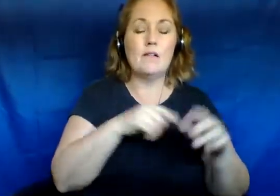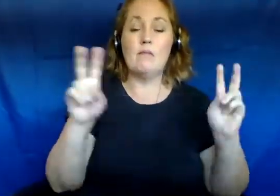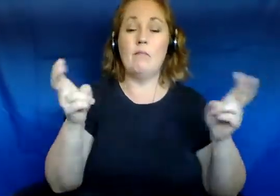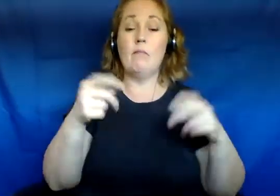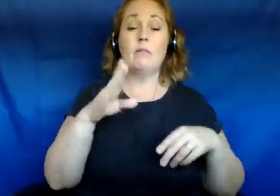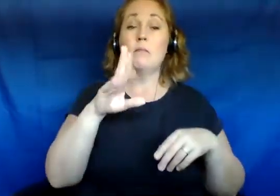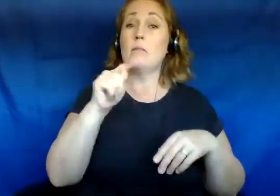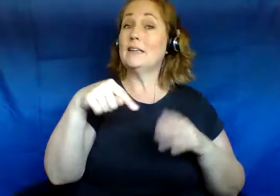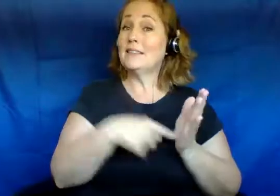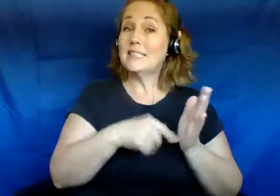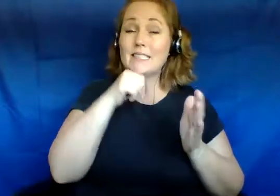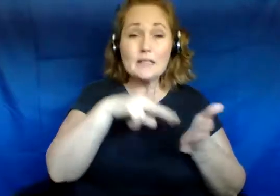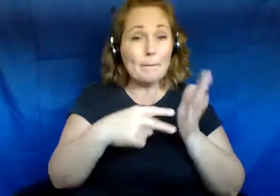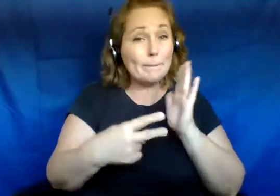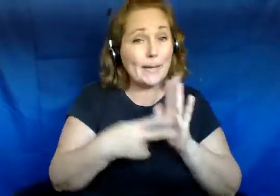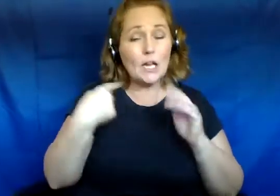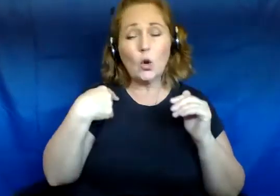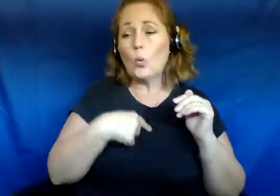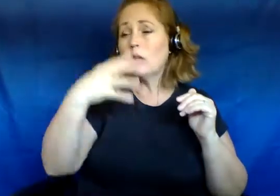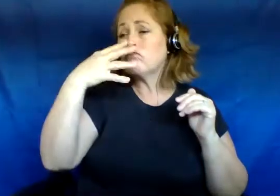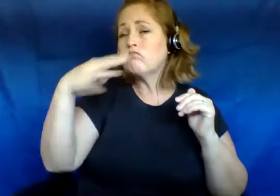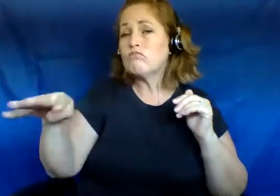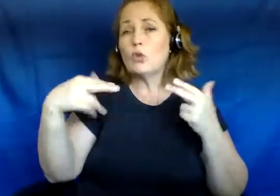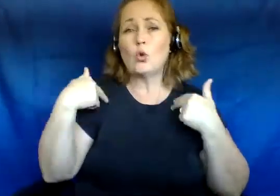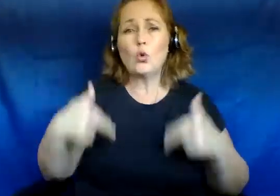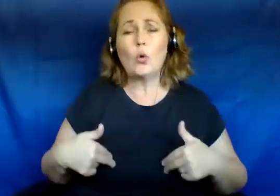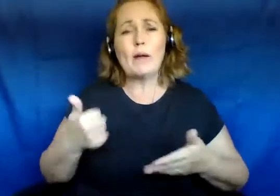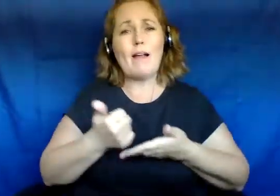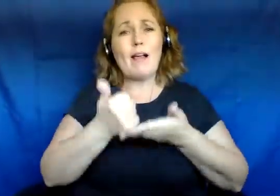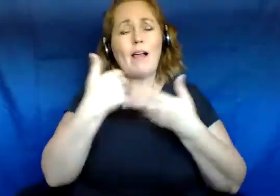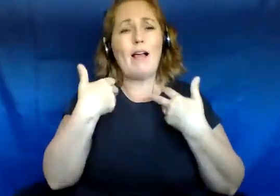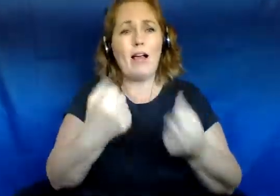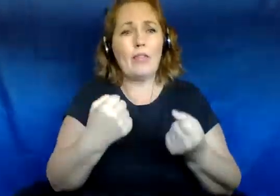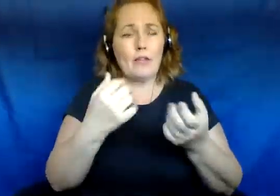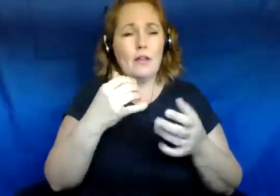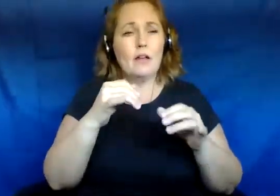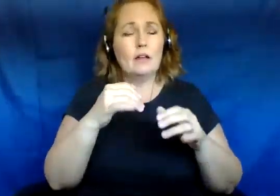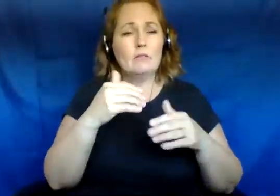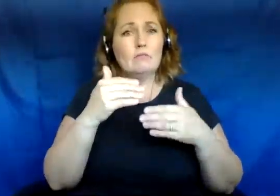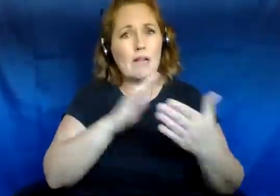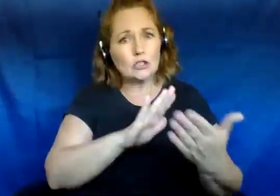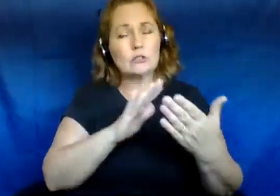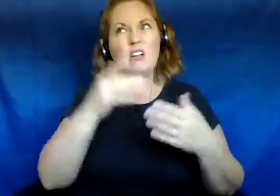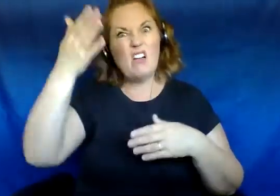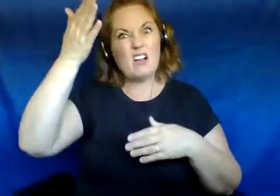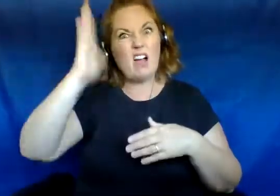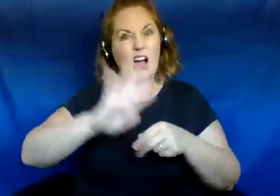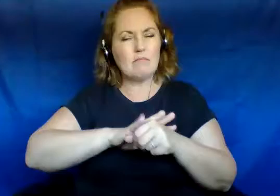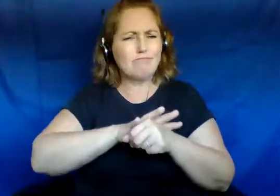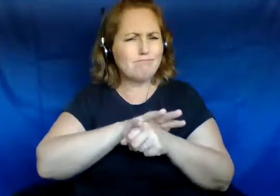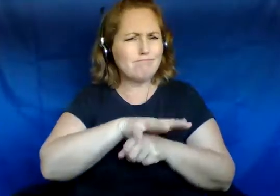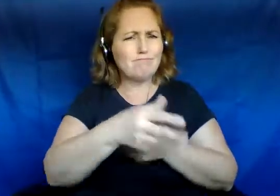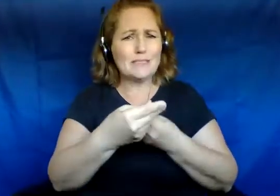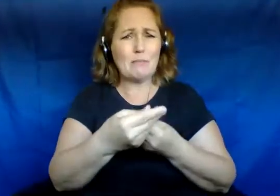But this does not mean that we disregard human health measures. God has abundantly supplied